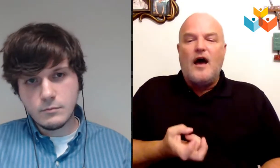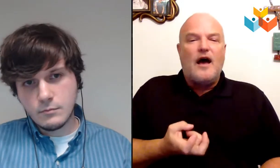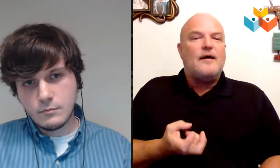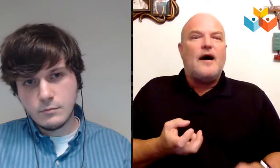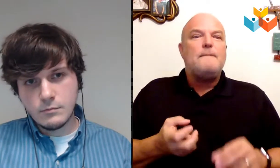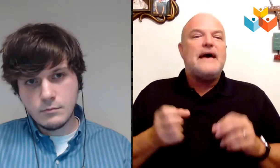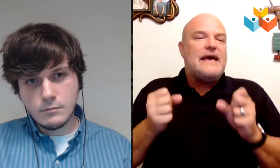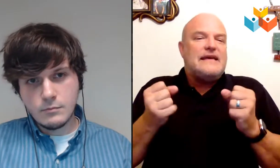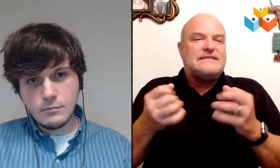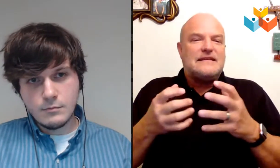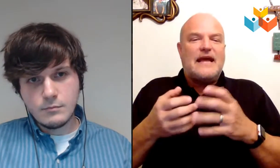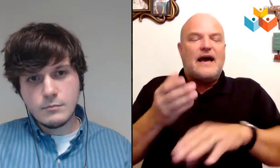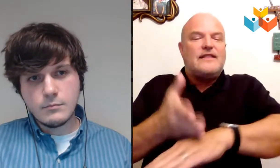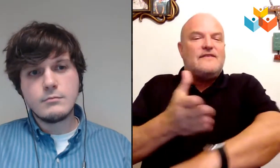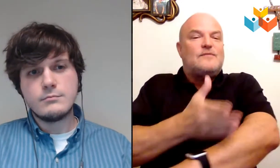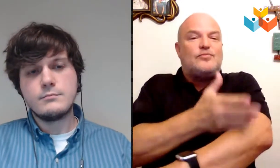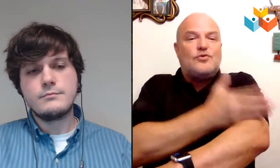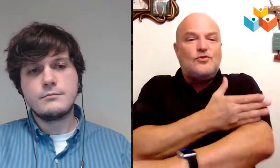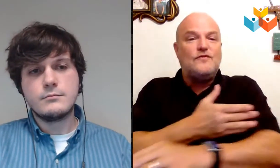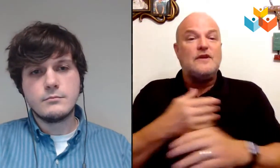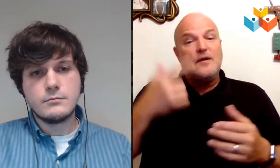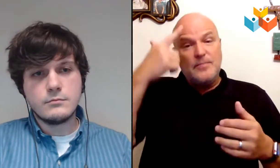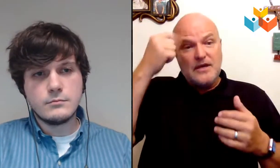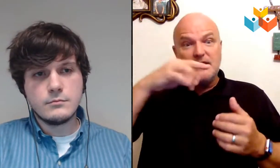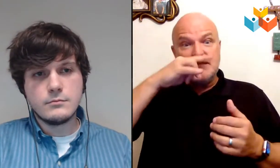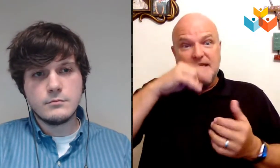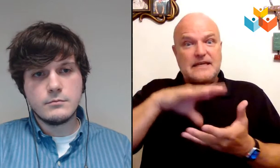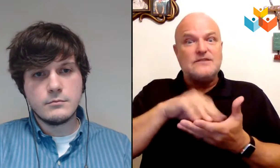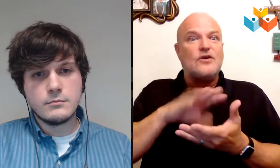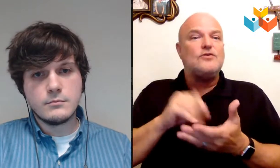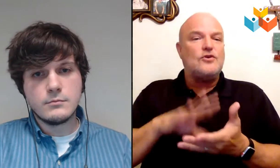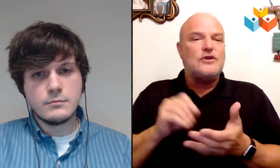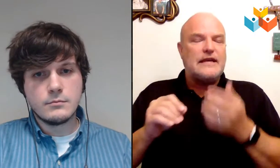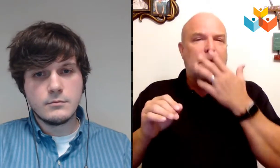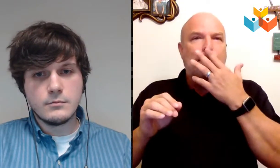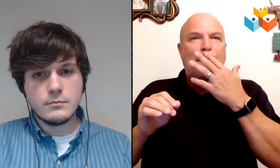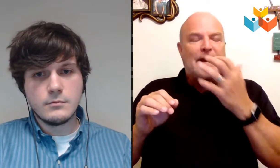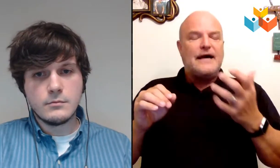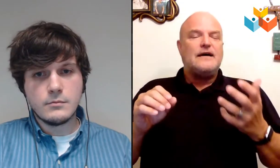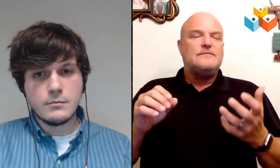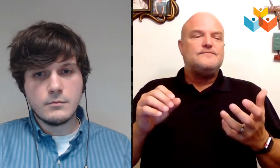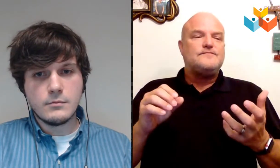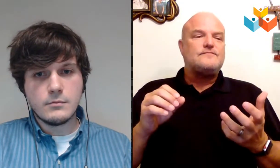just amazed at how they've improved because the kids are learning.